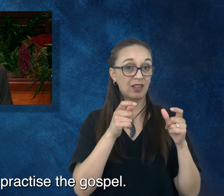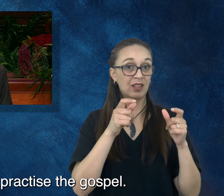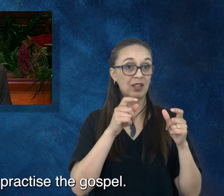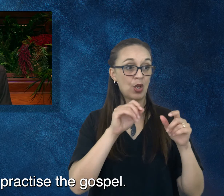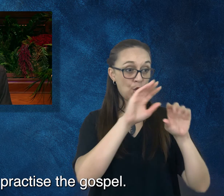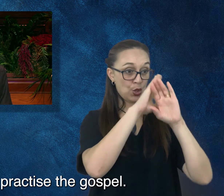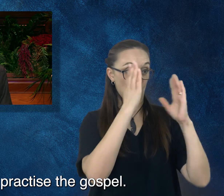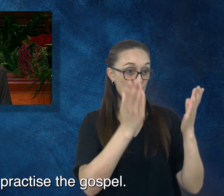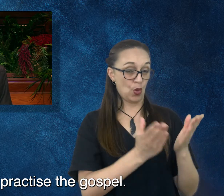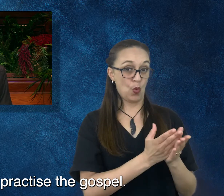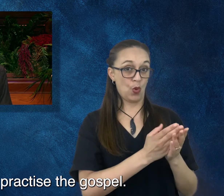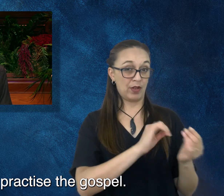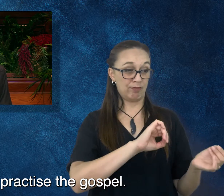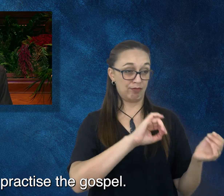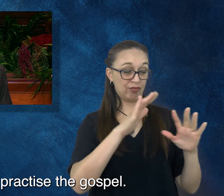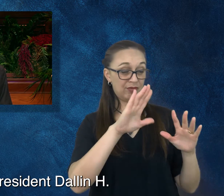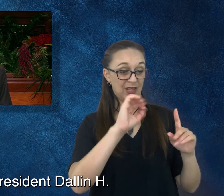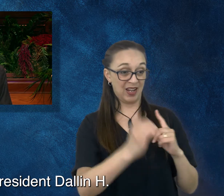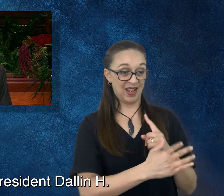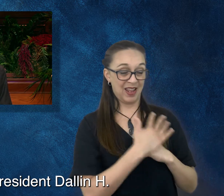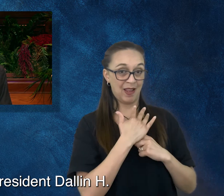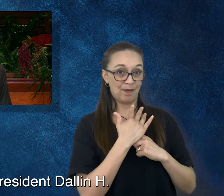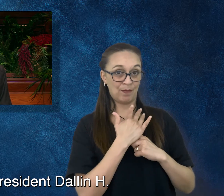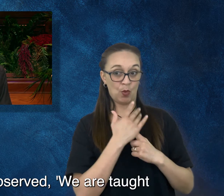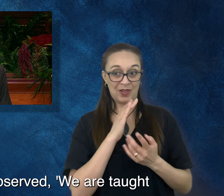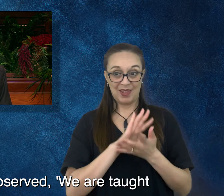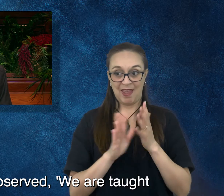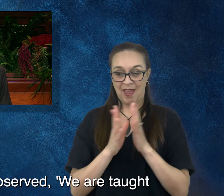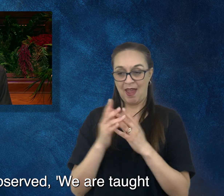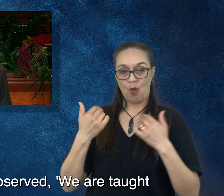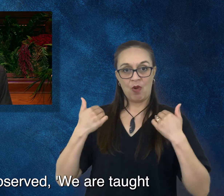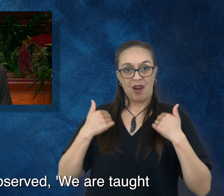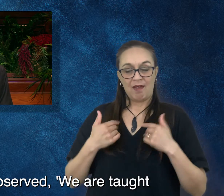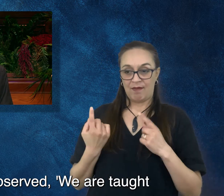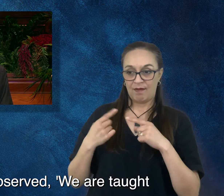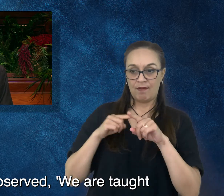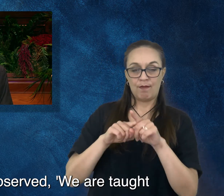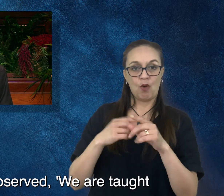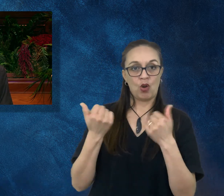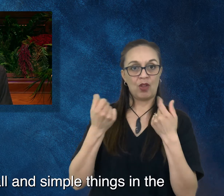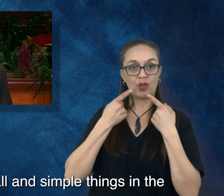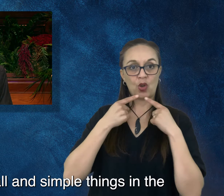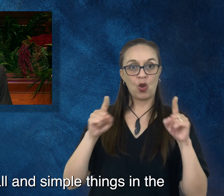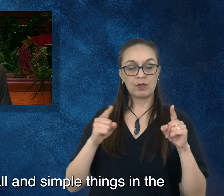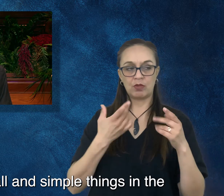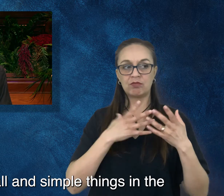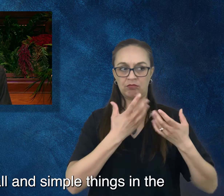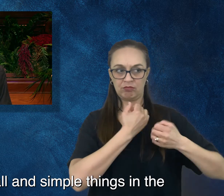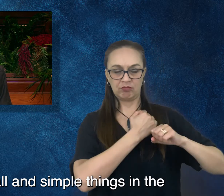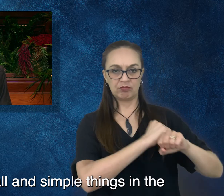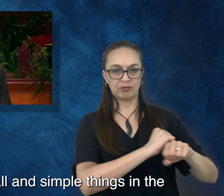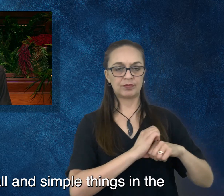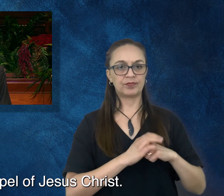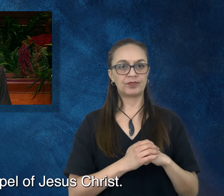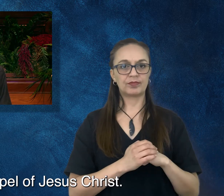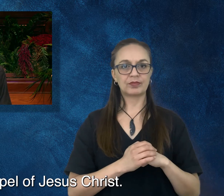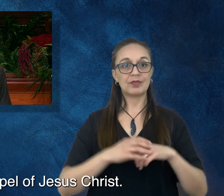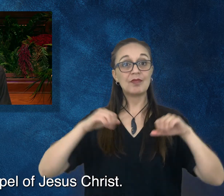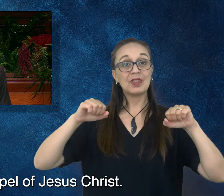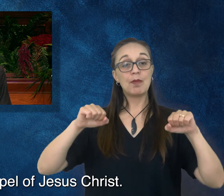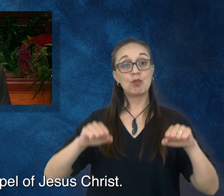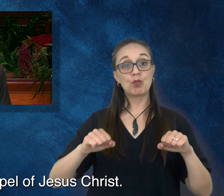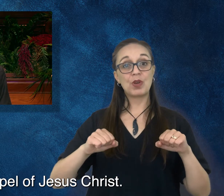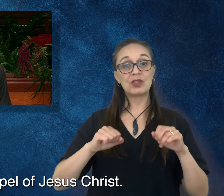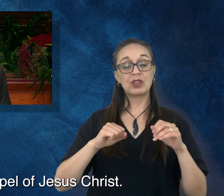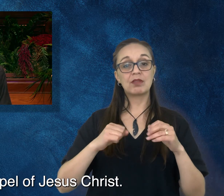and practice the gospel. President Dallin H. Oaks observed, We are taught many small and simple things in the gospel